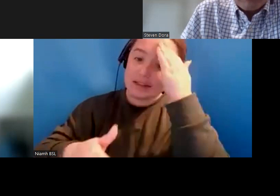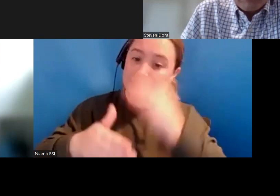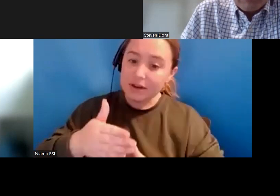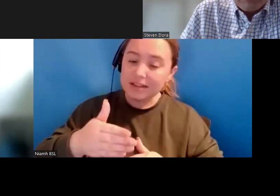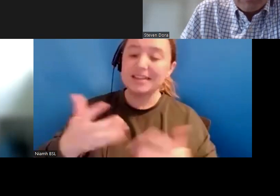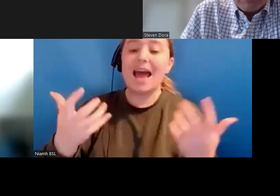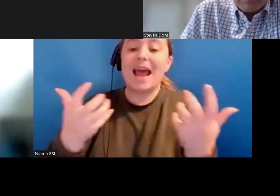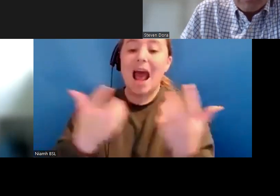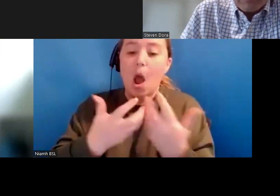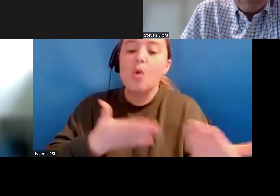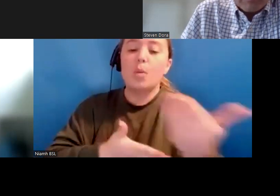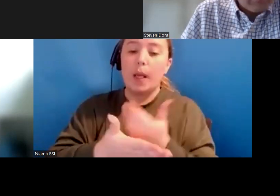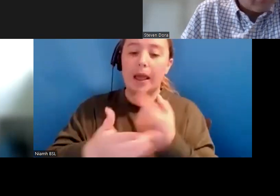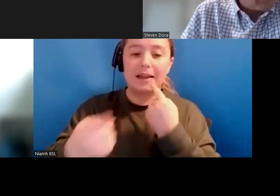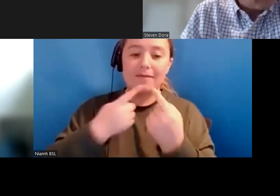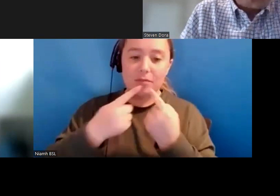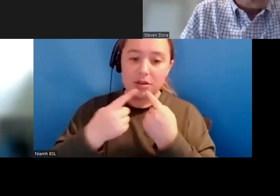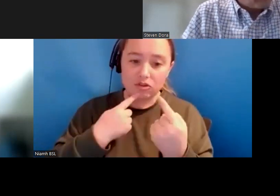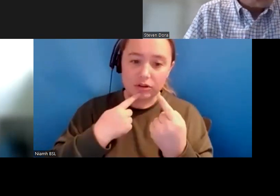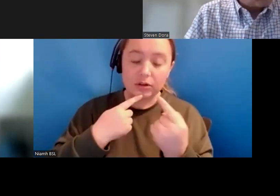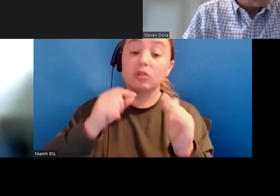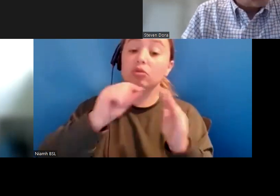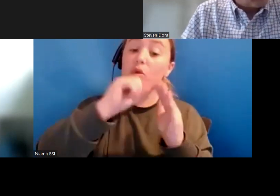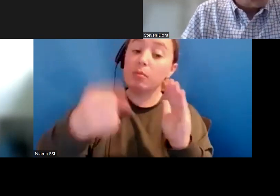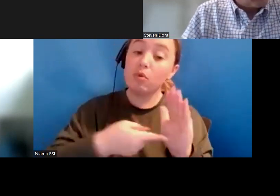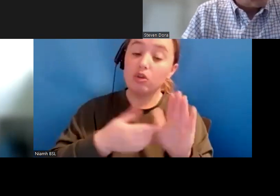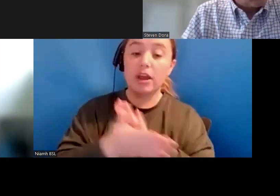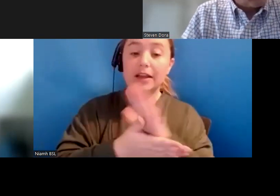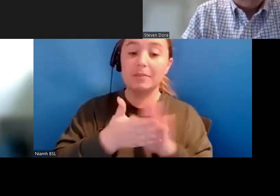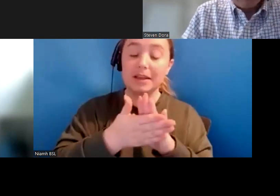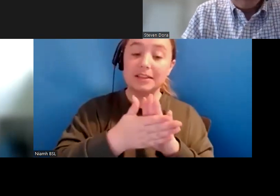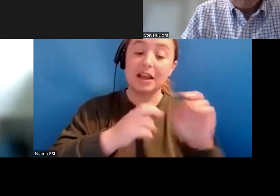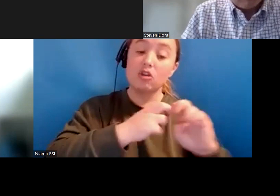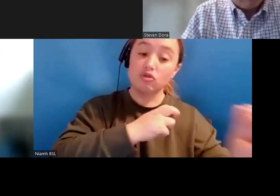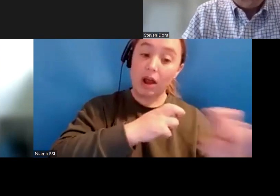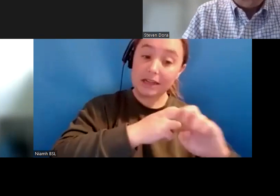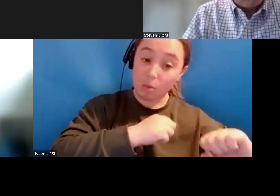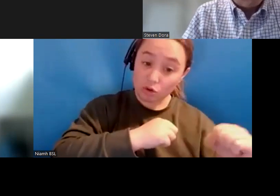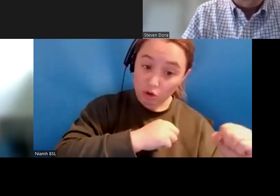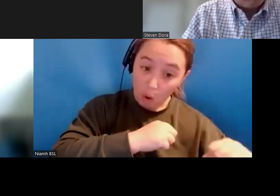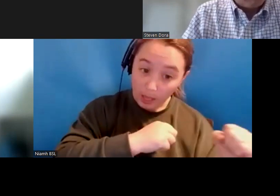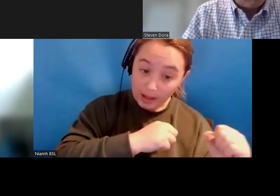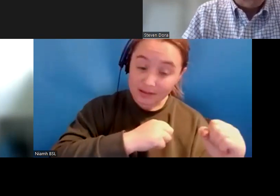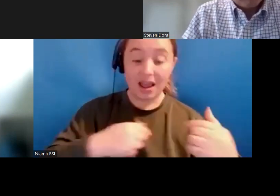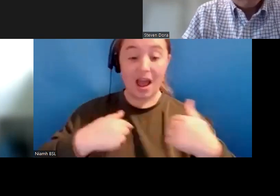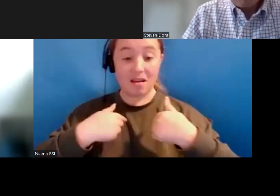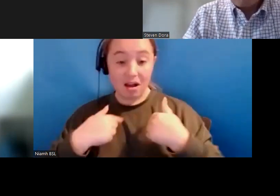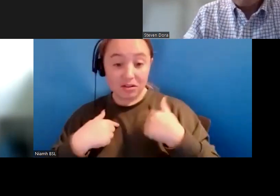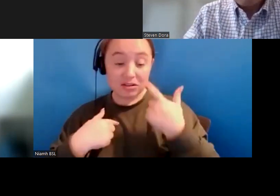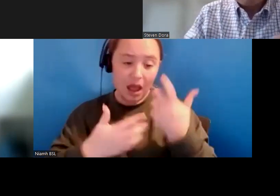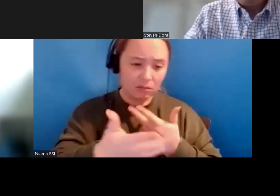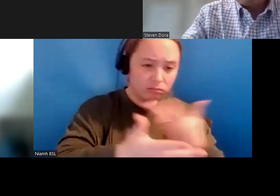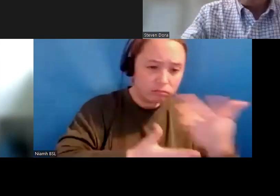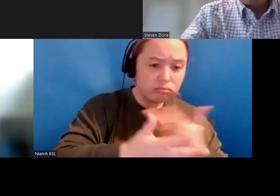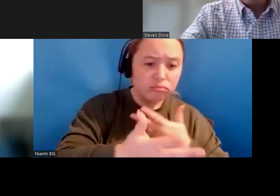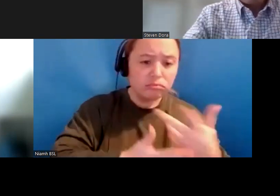This research and evaluation project emerged as a way for Transport Scotland and DES to work together and understand where to go from here. So